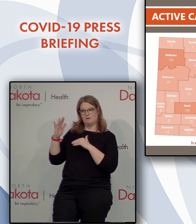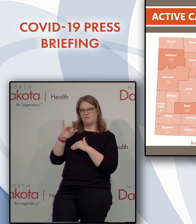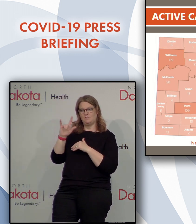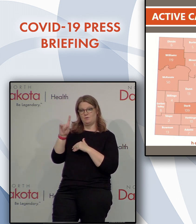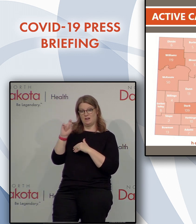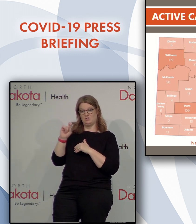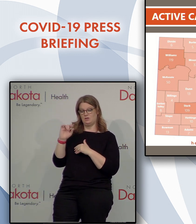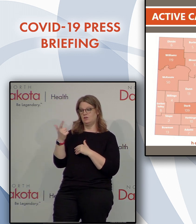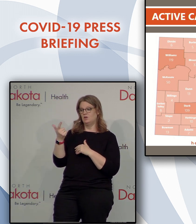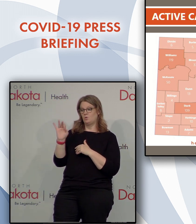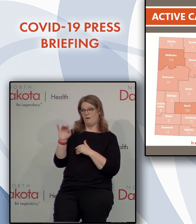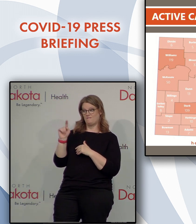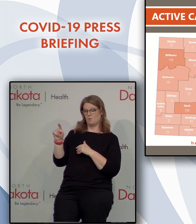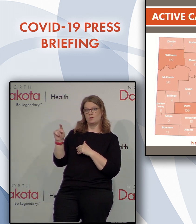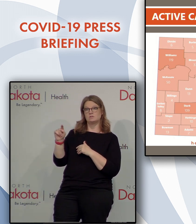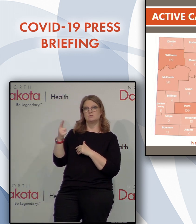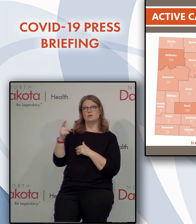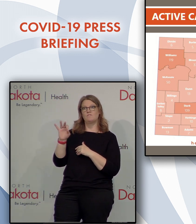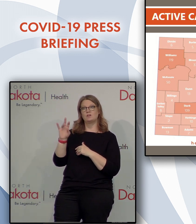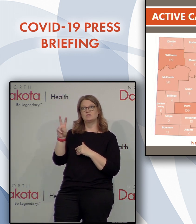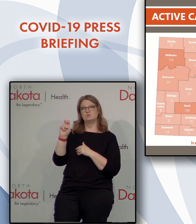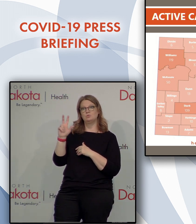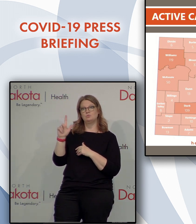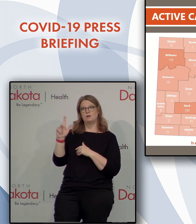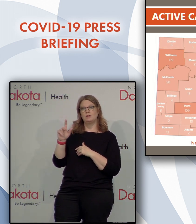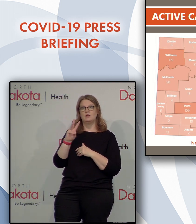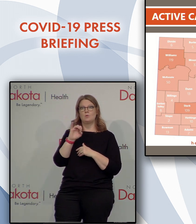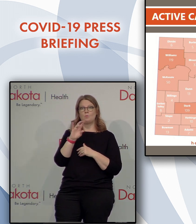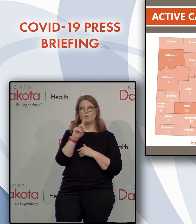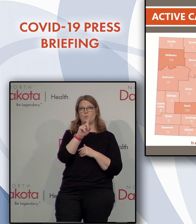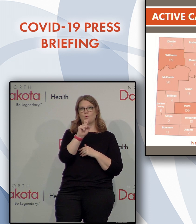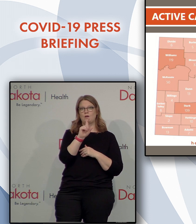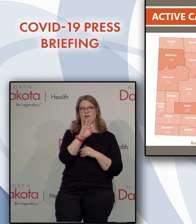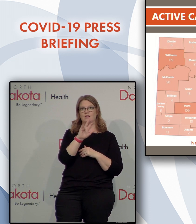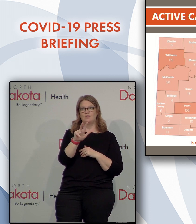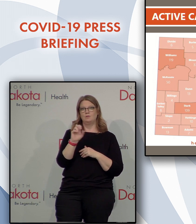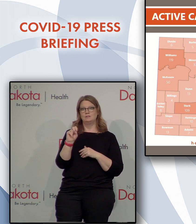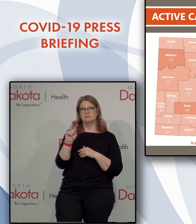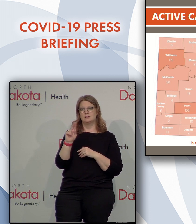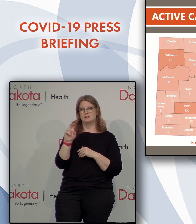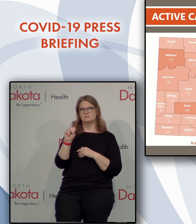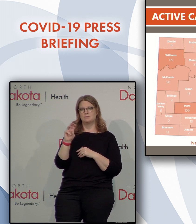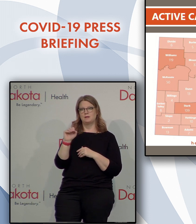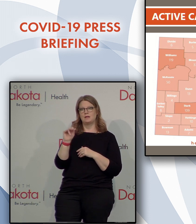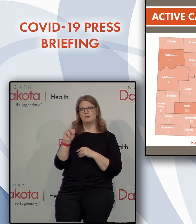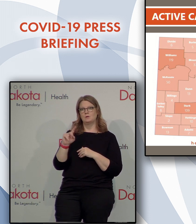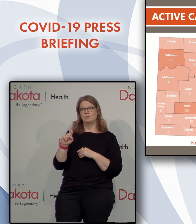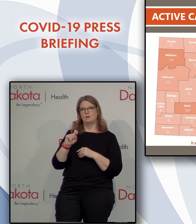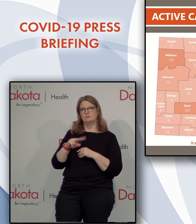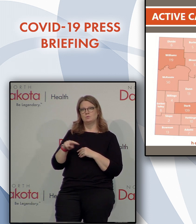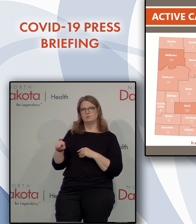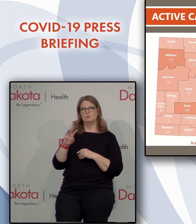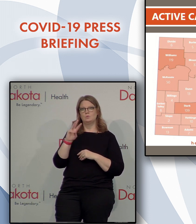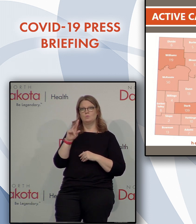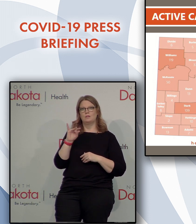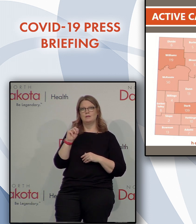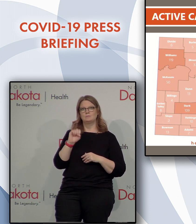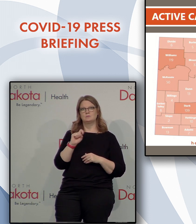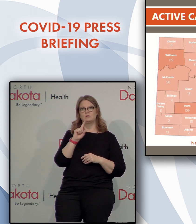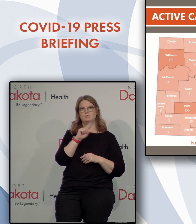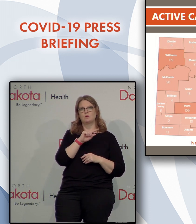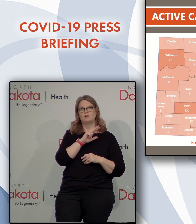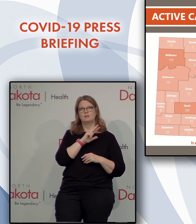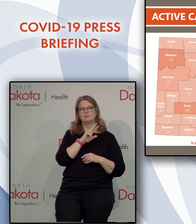Forks with 223, Ward with 193, Stutzman with 122, Williams with 119, and Stark